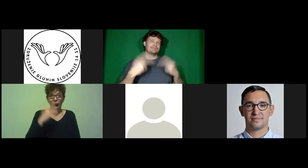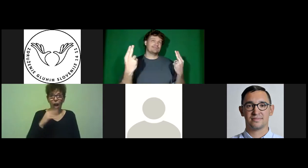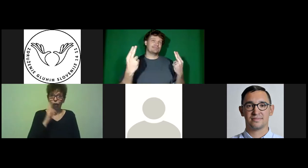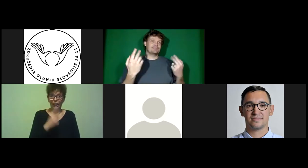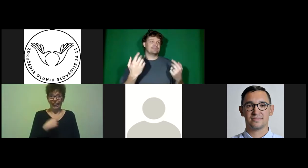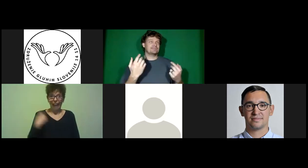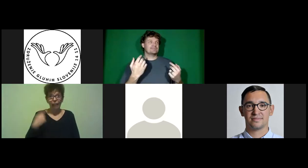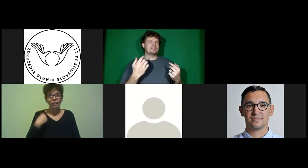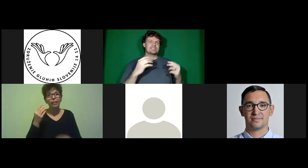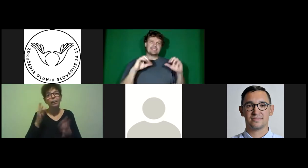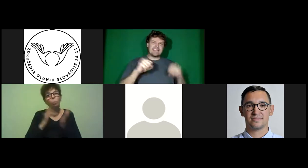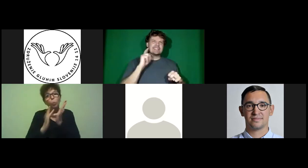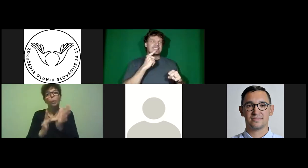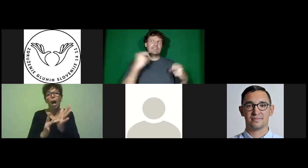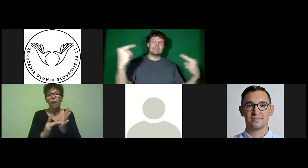seen it on television.